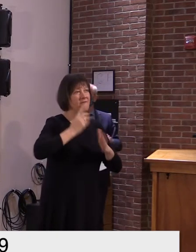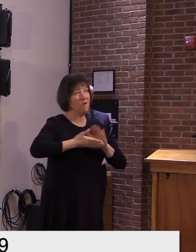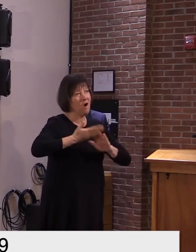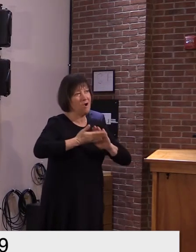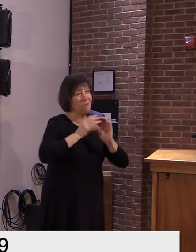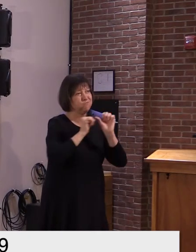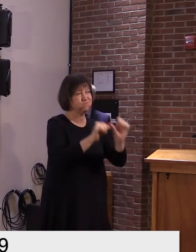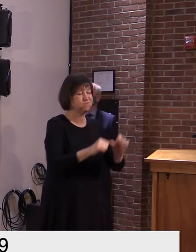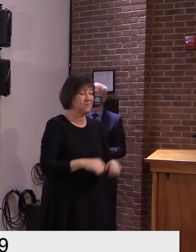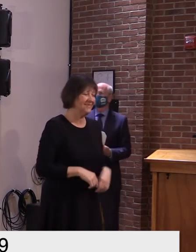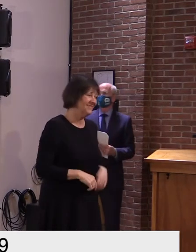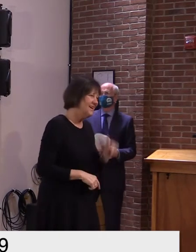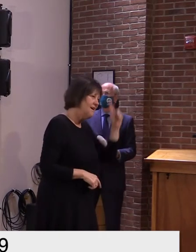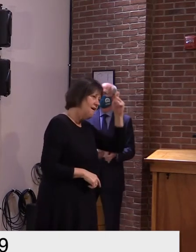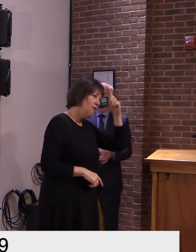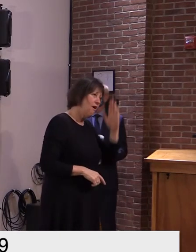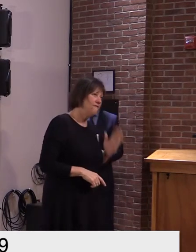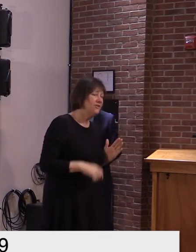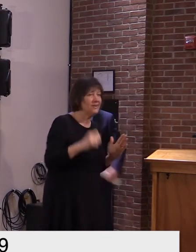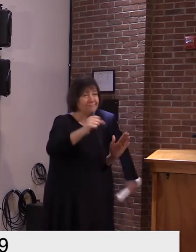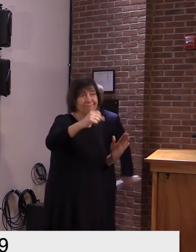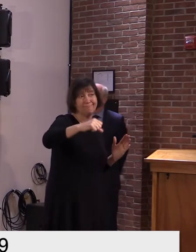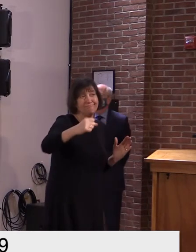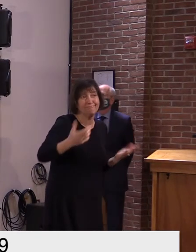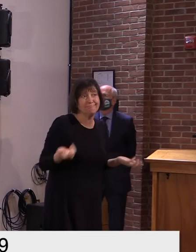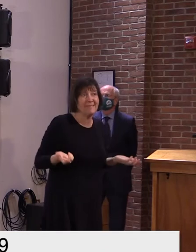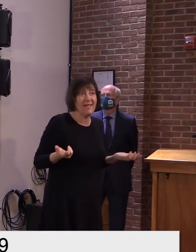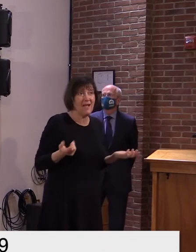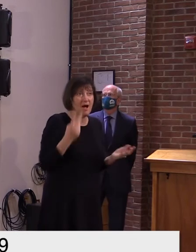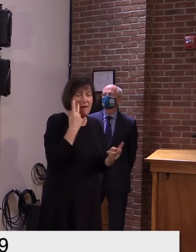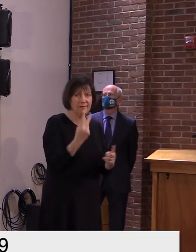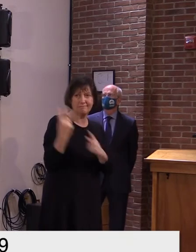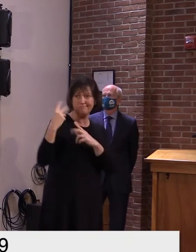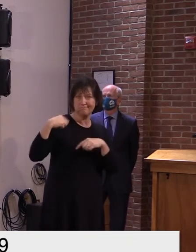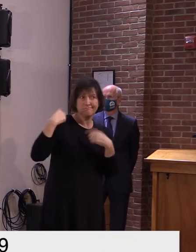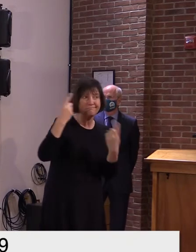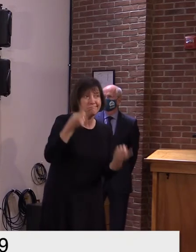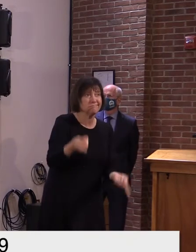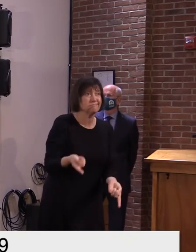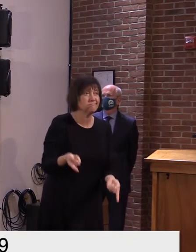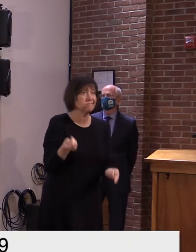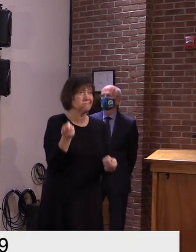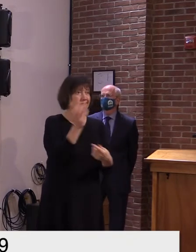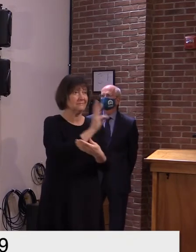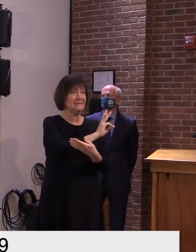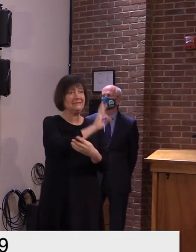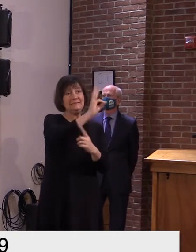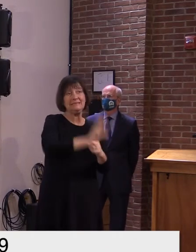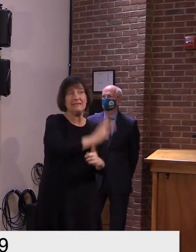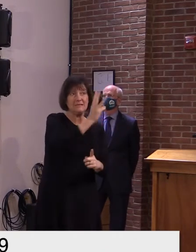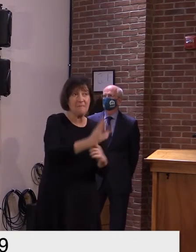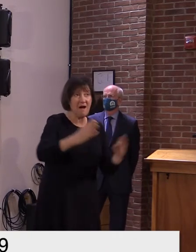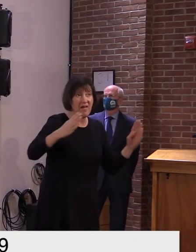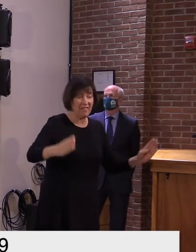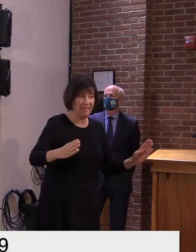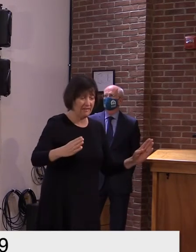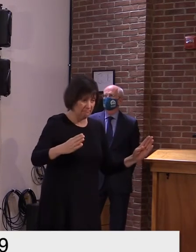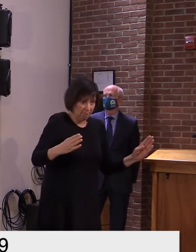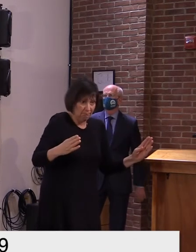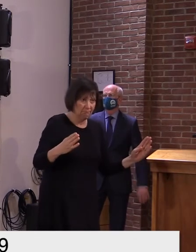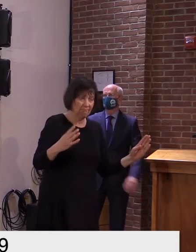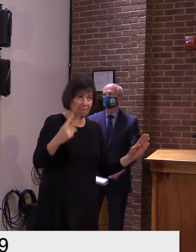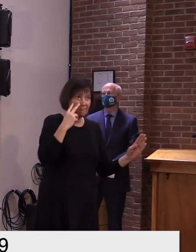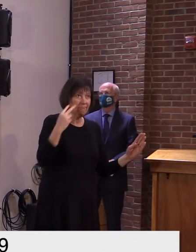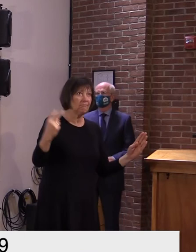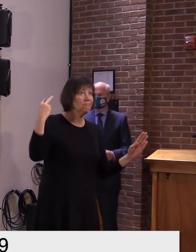Yeah, again, I think you just have to look at history over the last 6 months. Had it not been